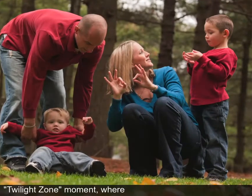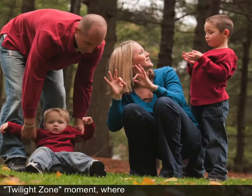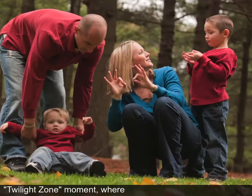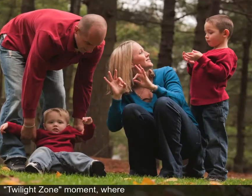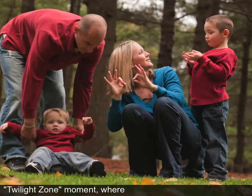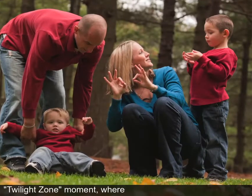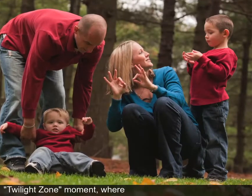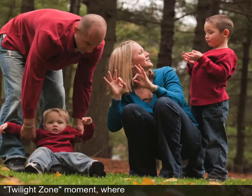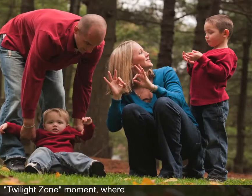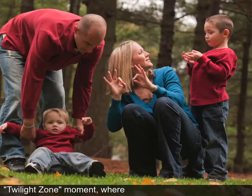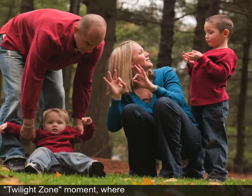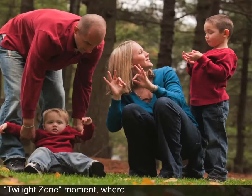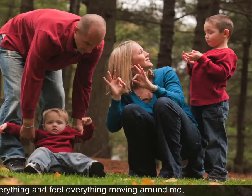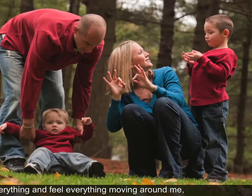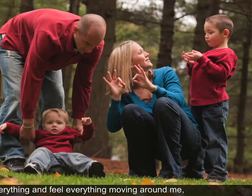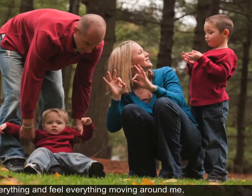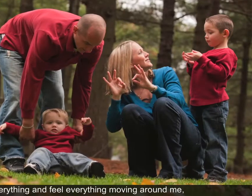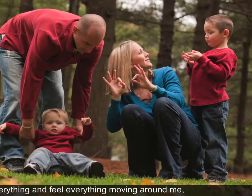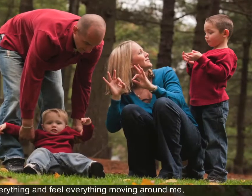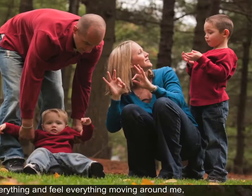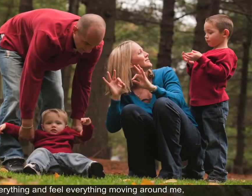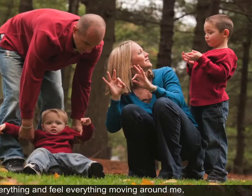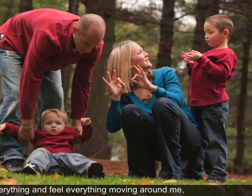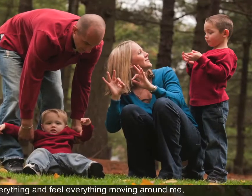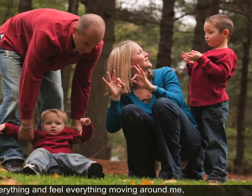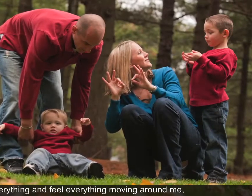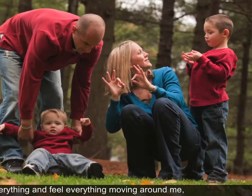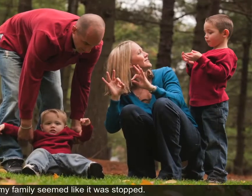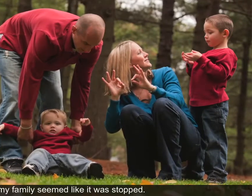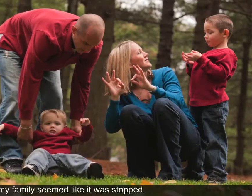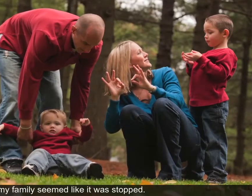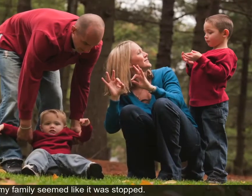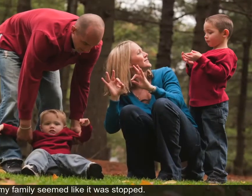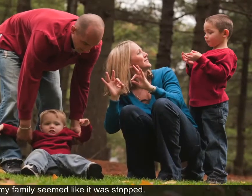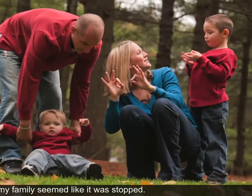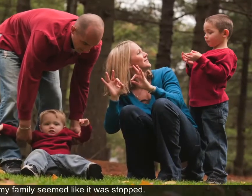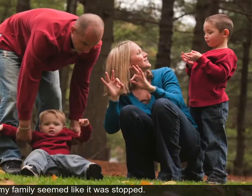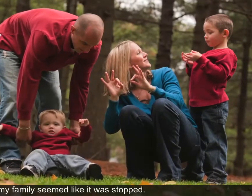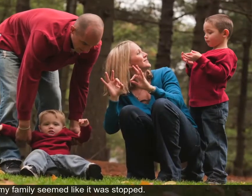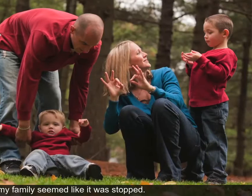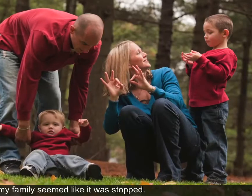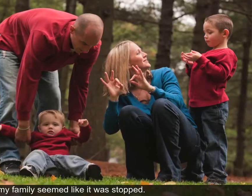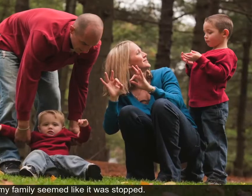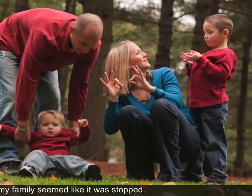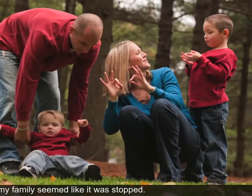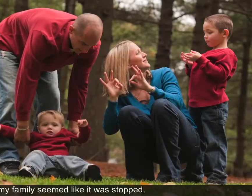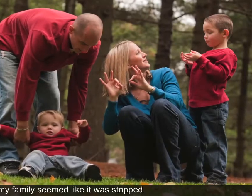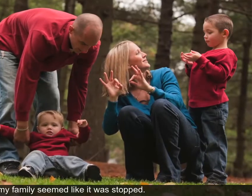Twilight Zone moment where I could see everything and feel everything moving around me, but my family seemed like it was stopped. And we